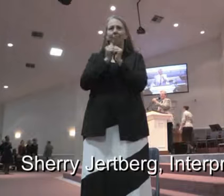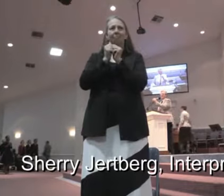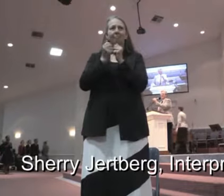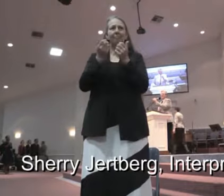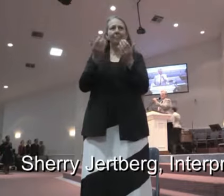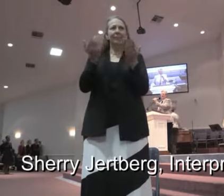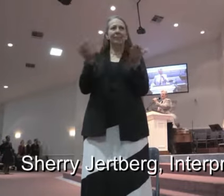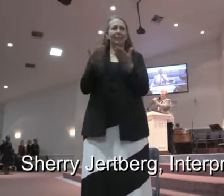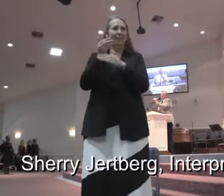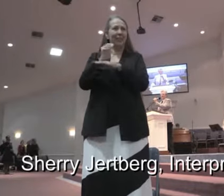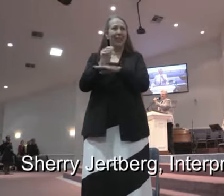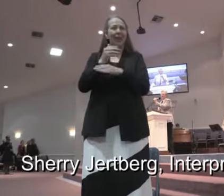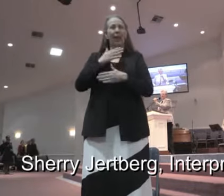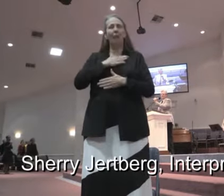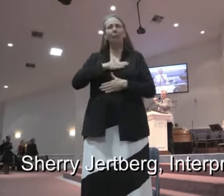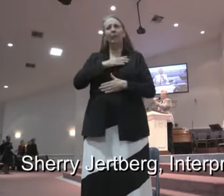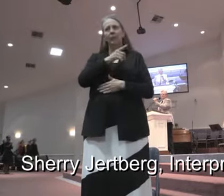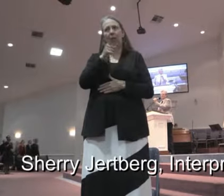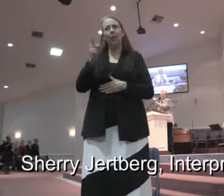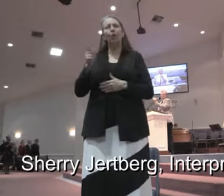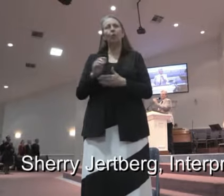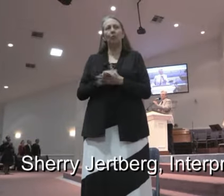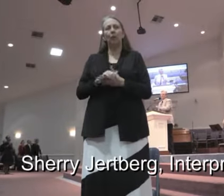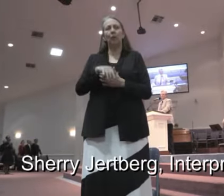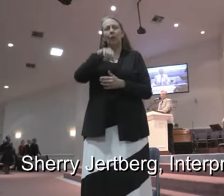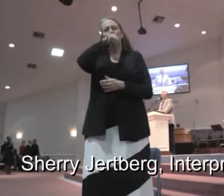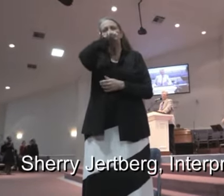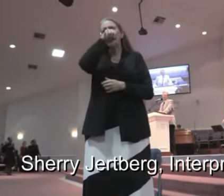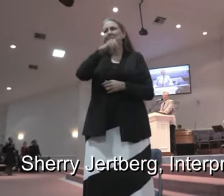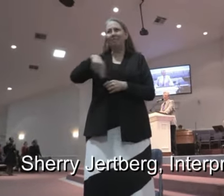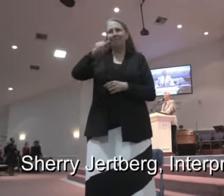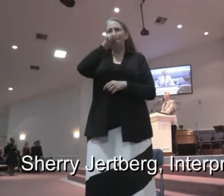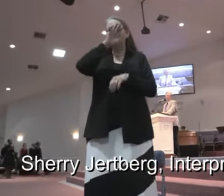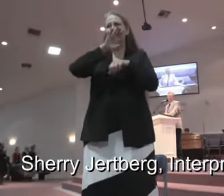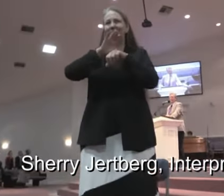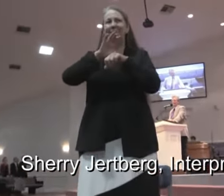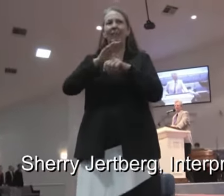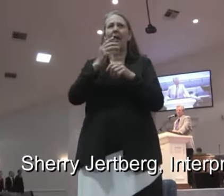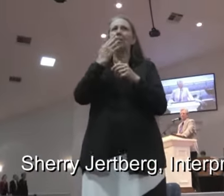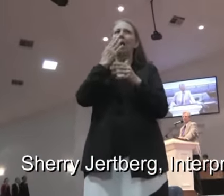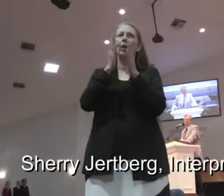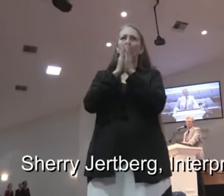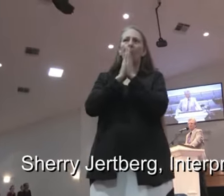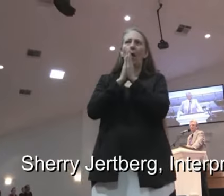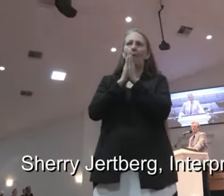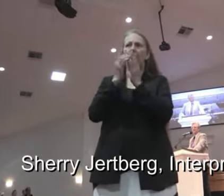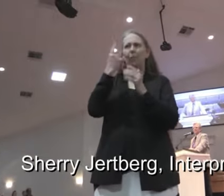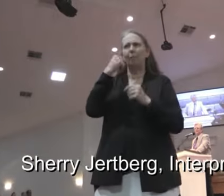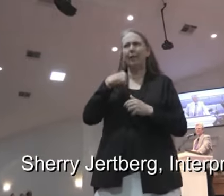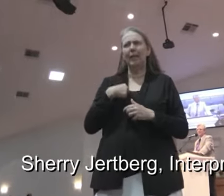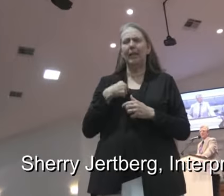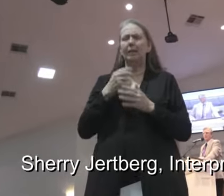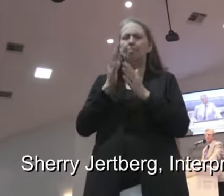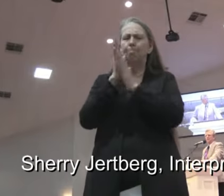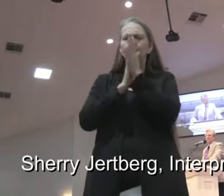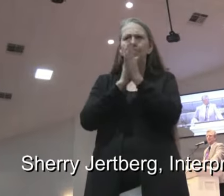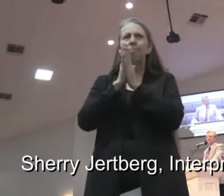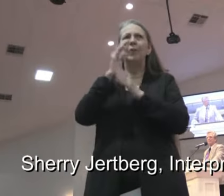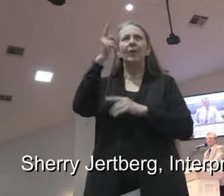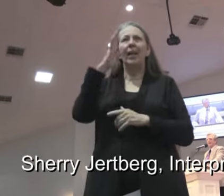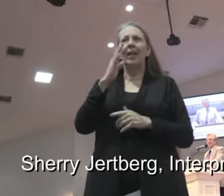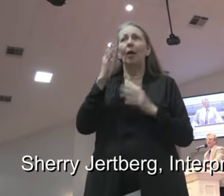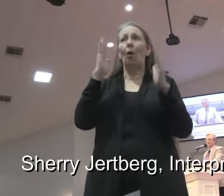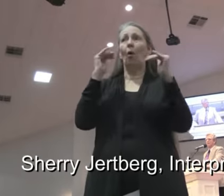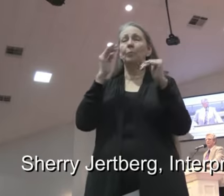us tonight. I appreciate you. I appreciate this church. Thank you for all your praying, for all your commitment. Hopefully